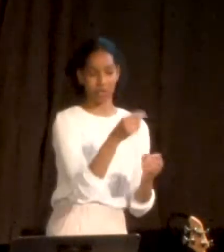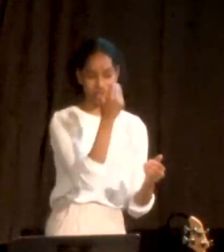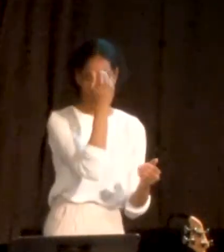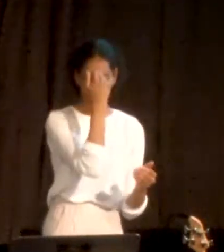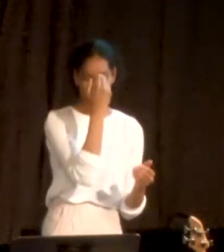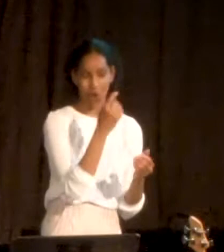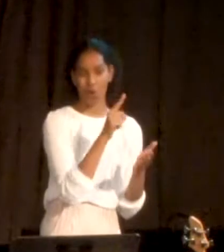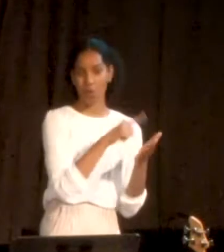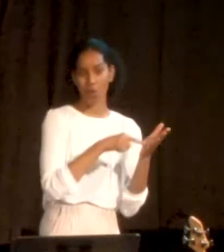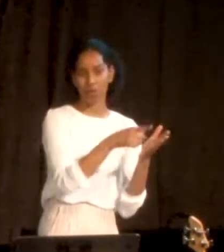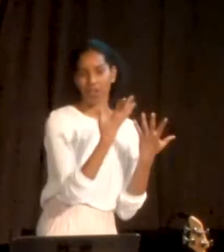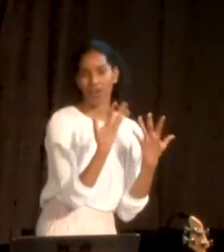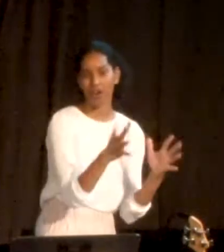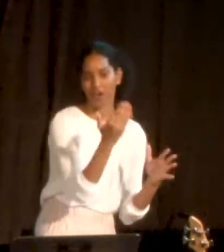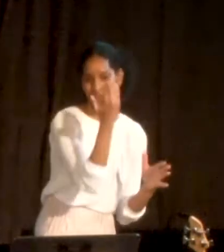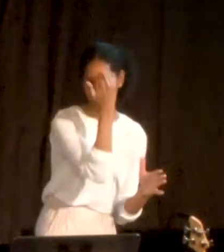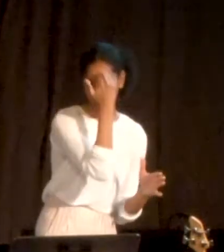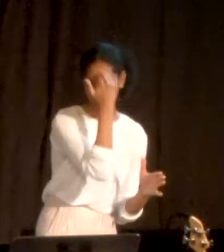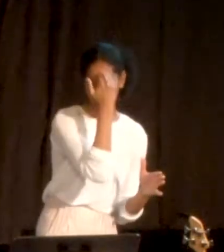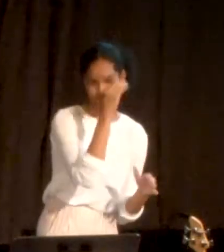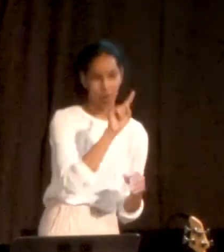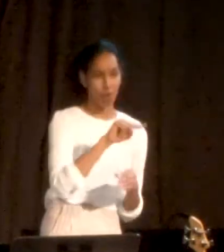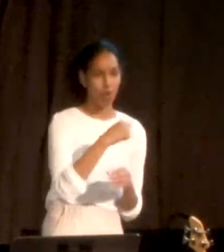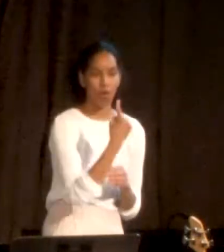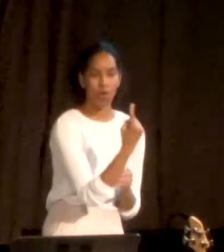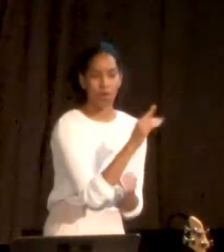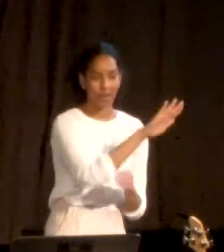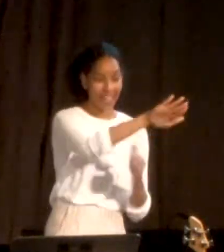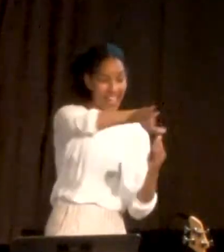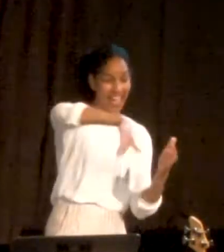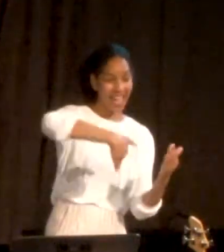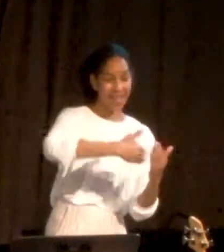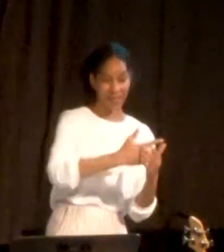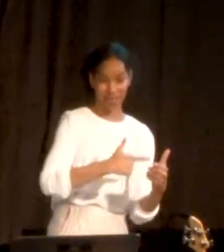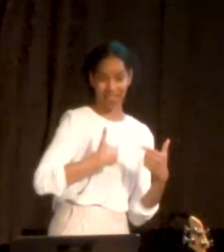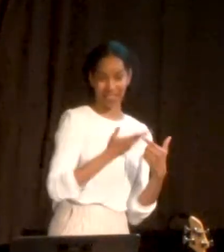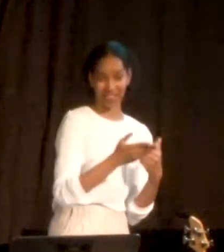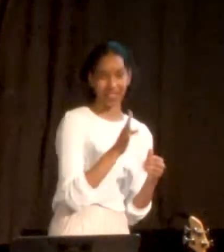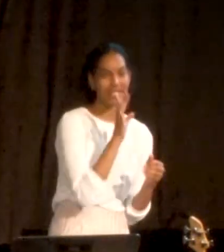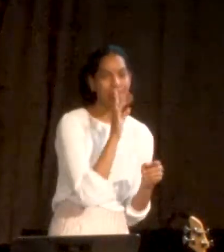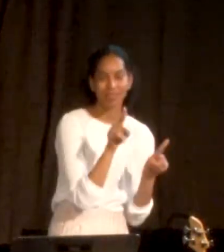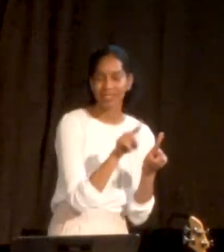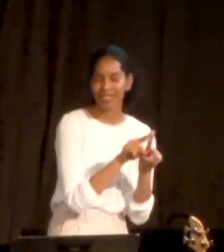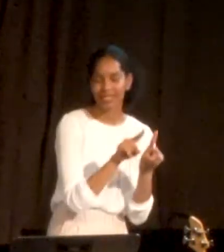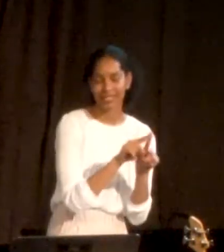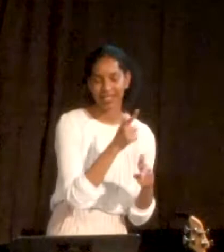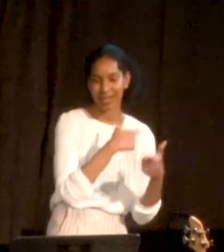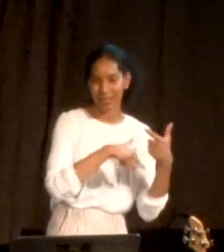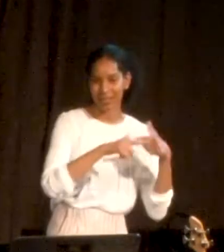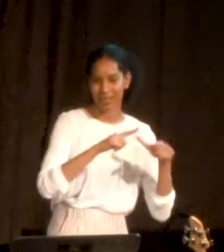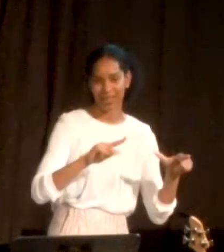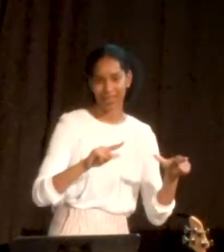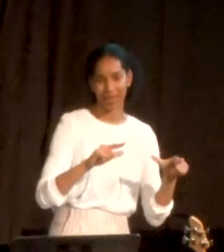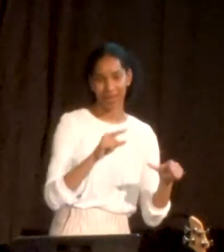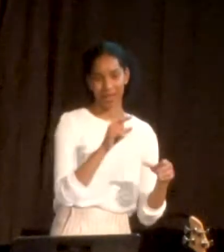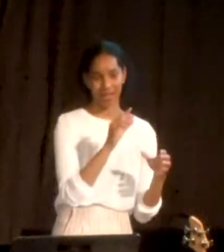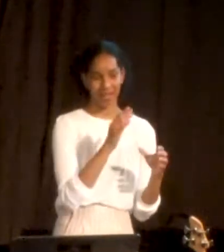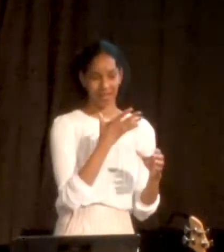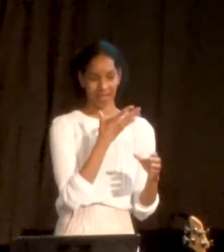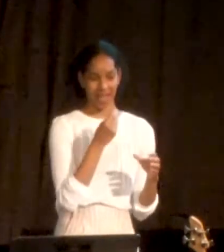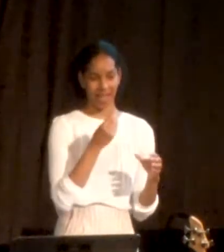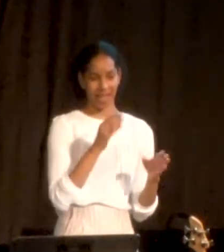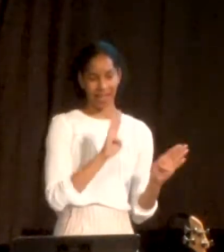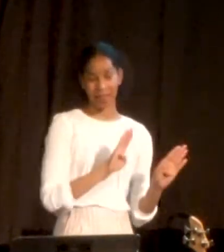an Aramaic-speaking environment. The life and the customs in Palestine were what they had grown up